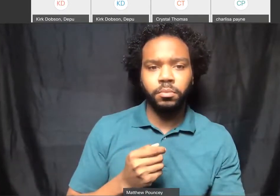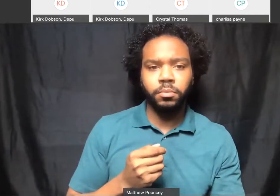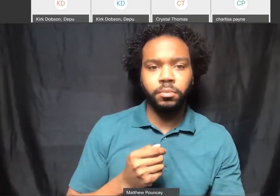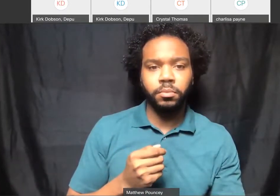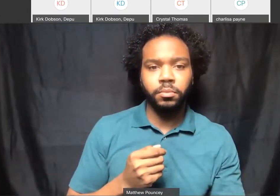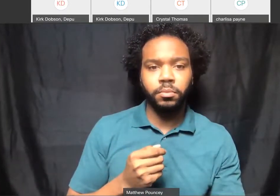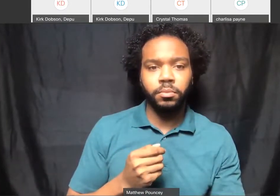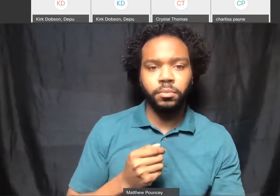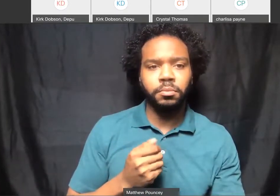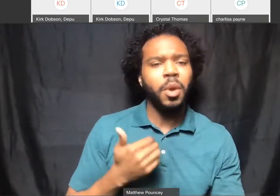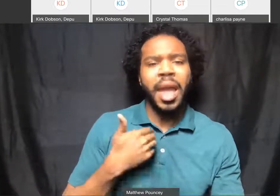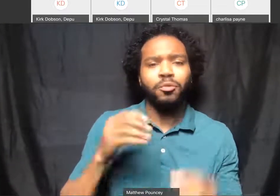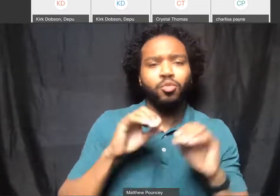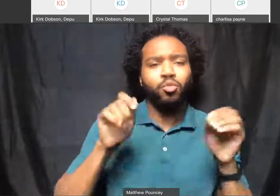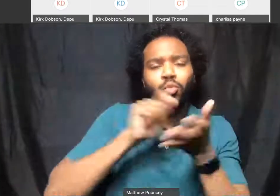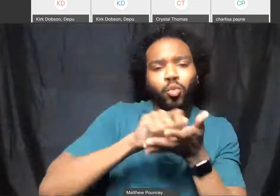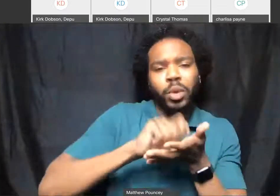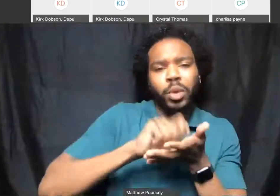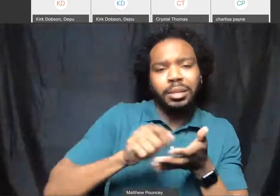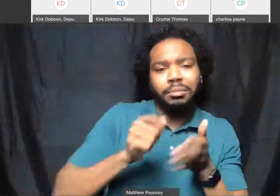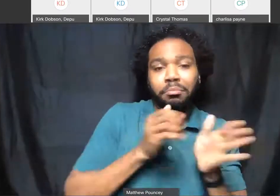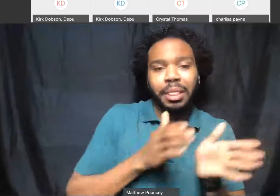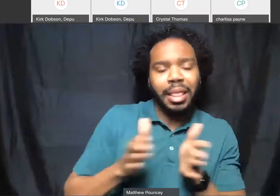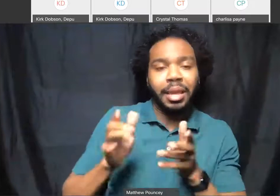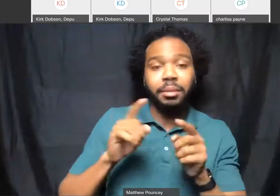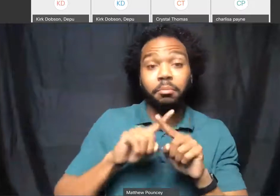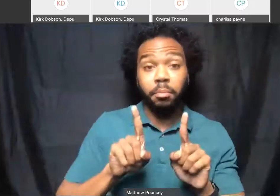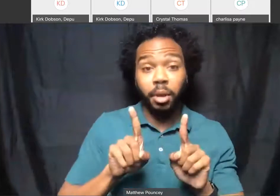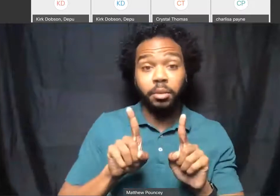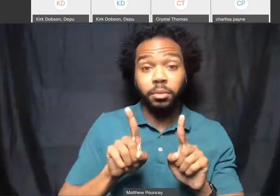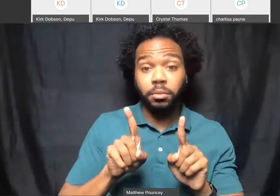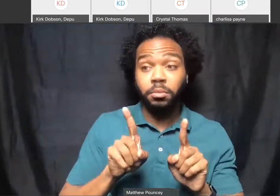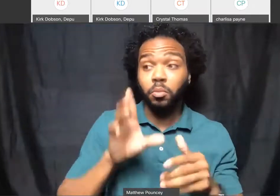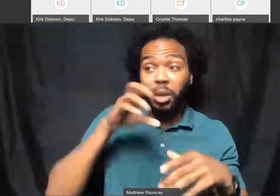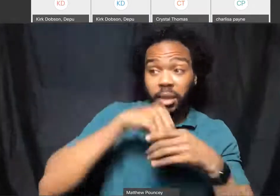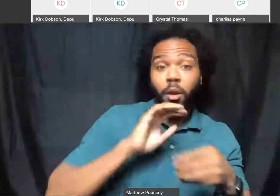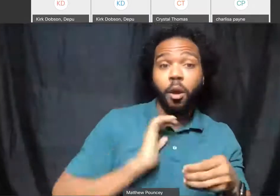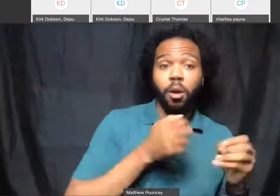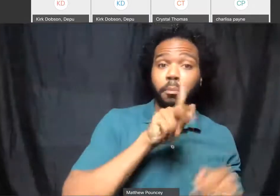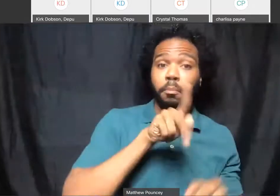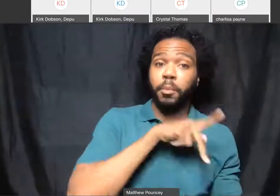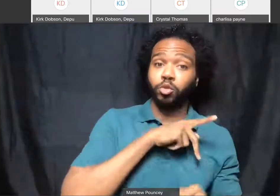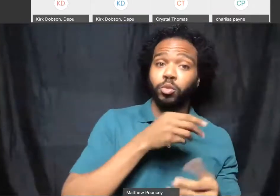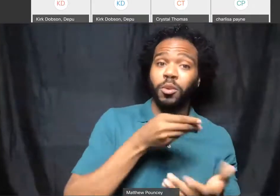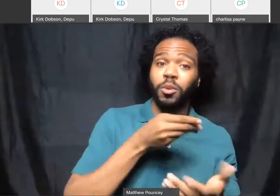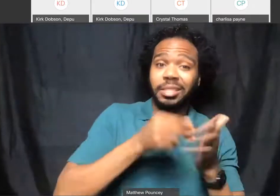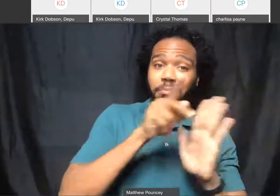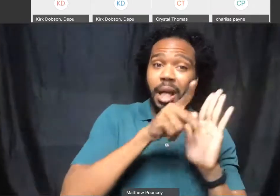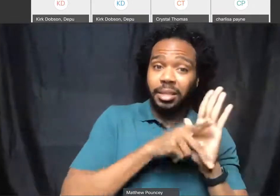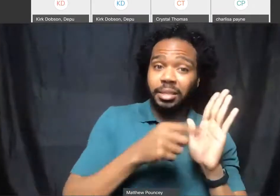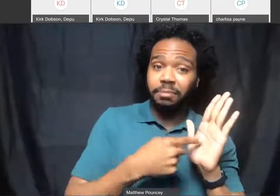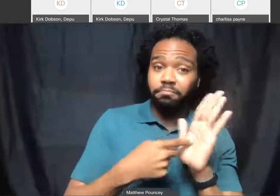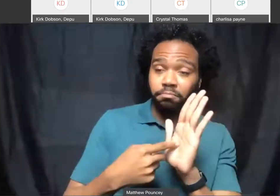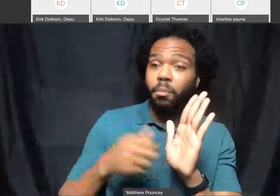there is no written plan, but it is in our policy, our personal funds policy, that all funds have to